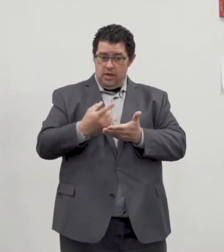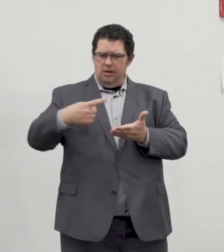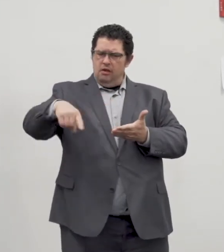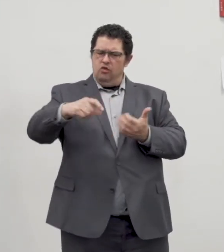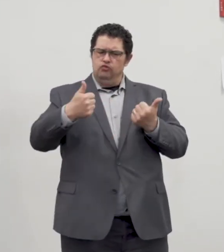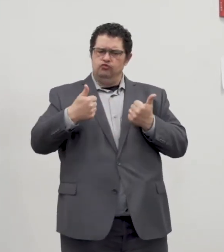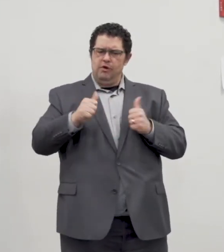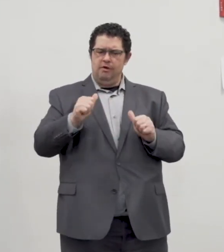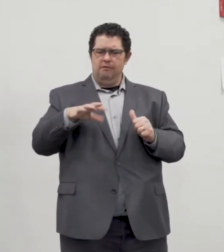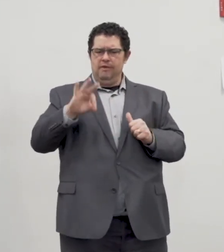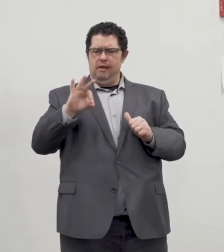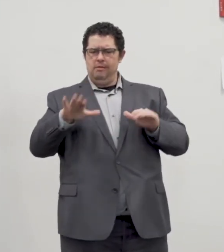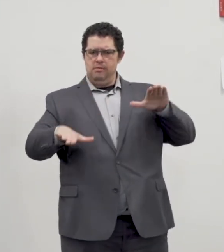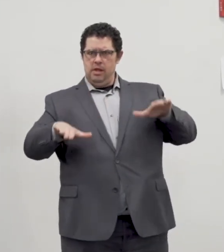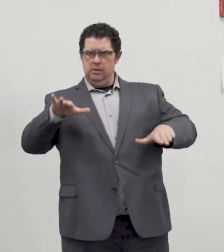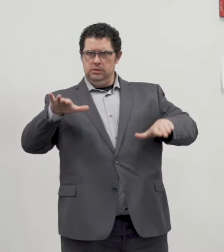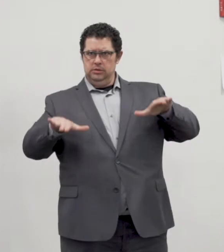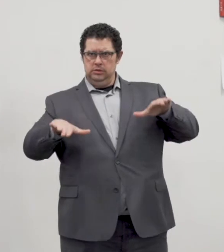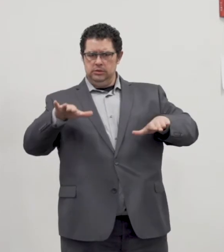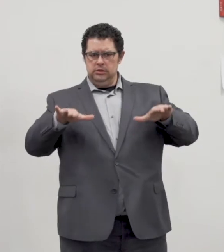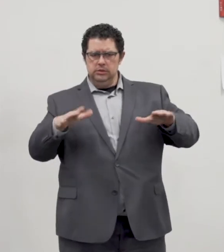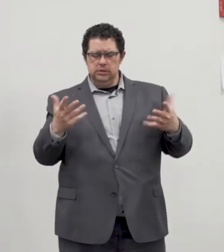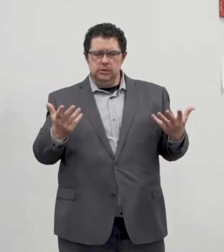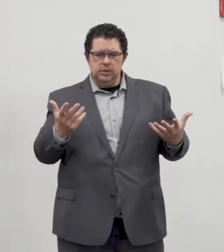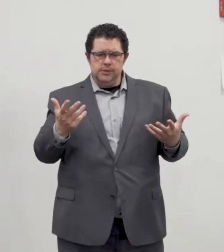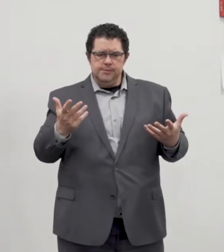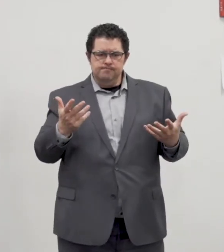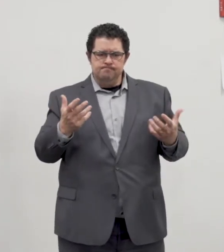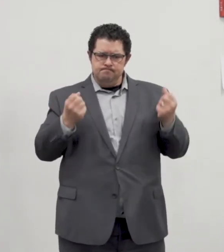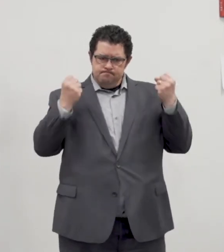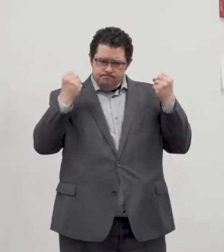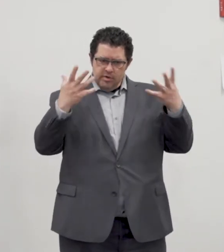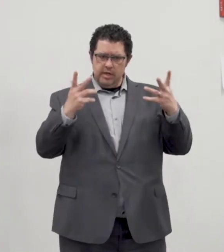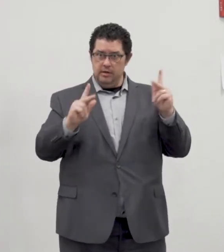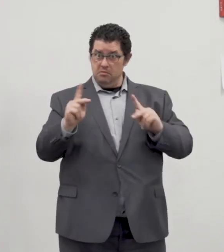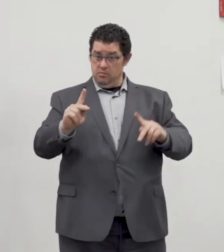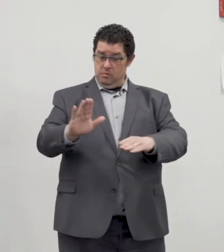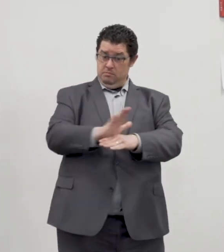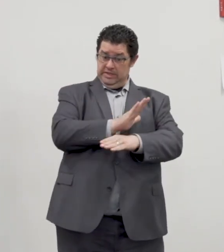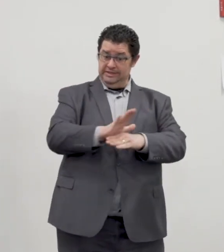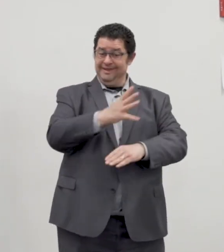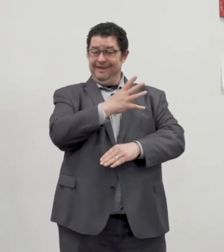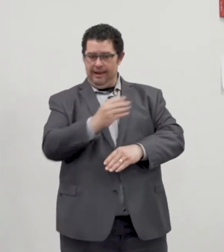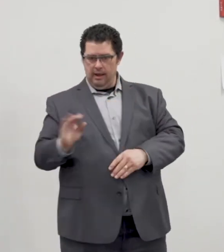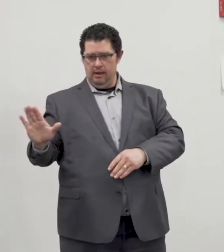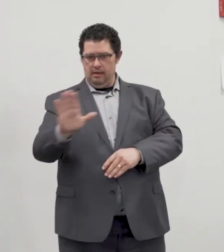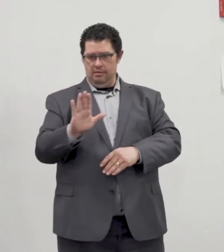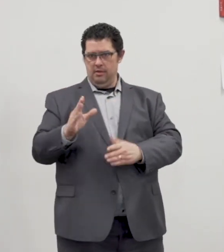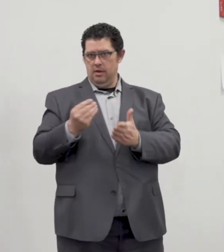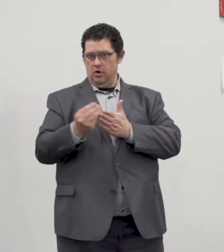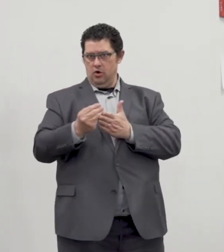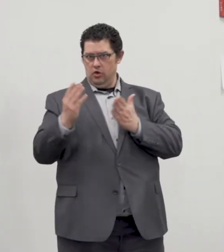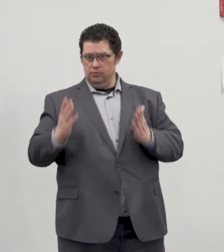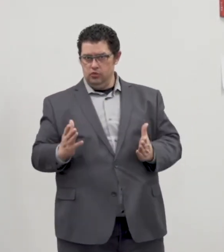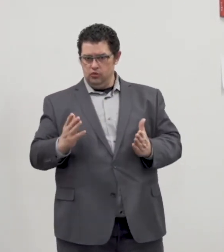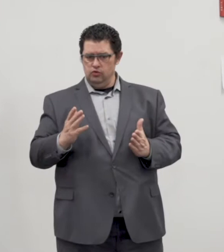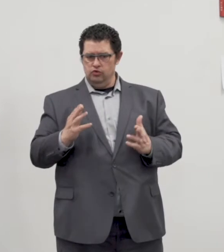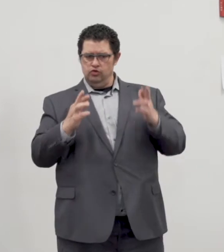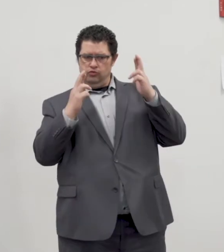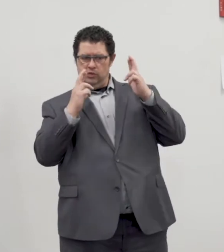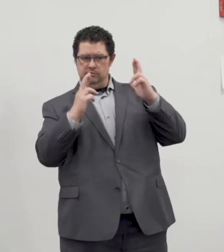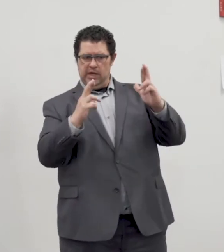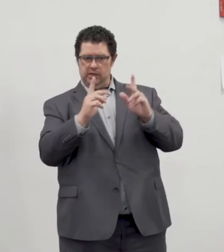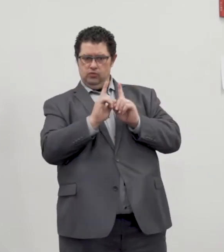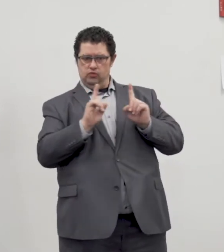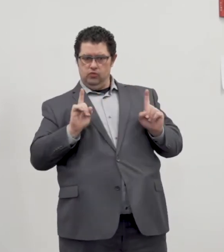right balance. But the vast majority of folks, businesses and their customers, are respecting social